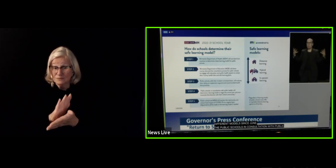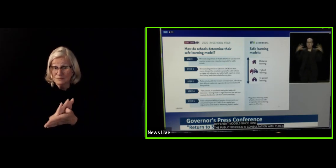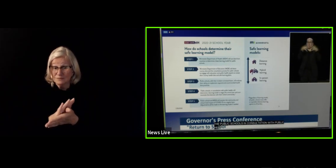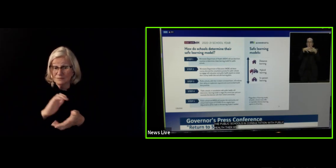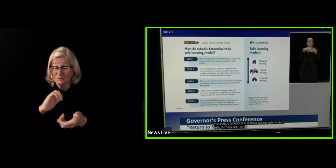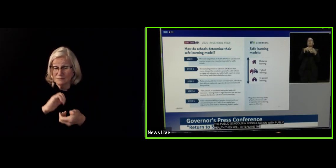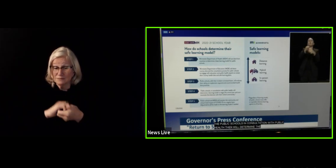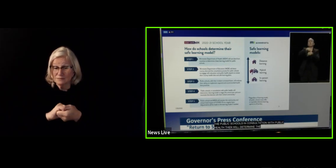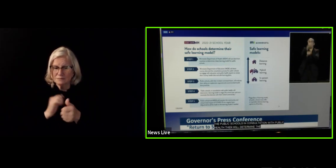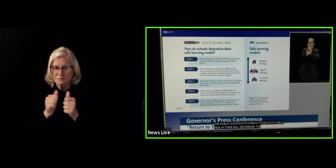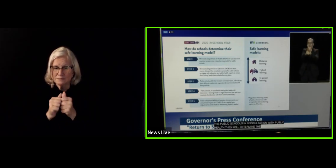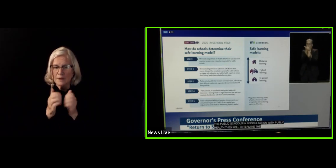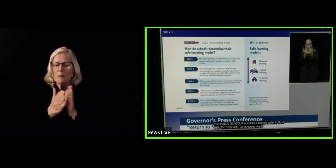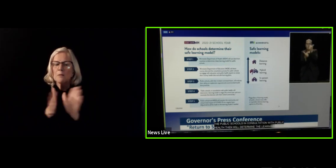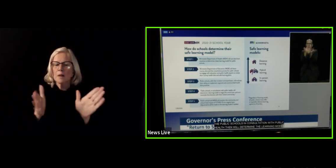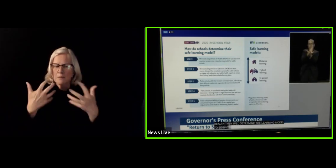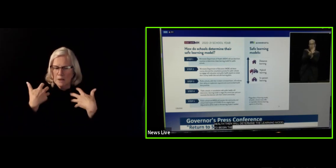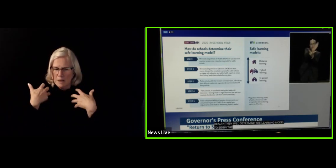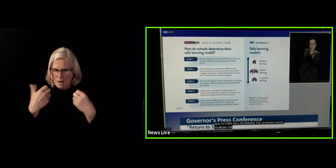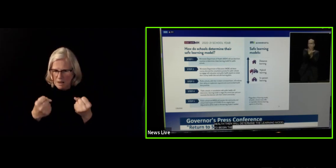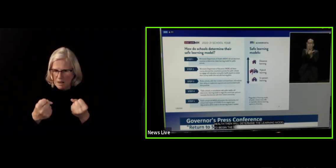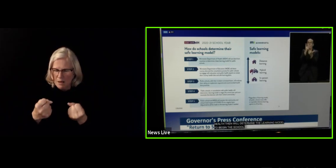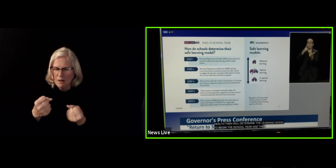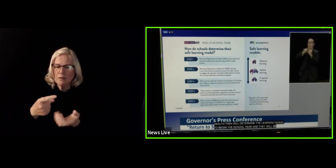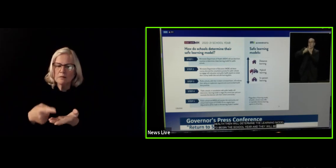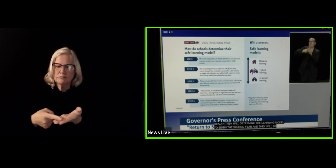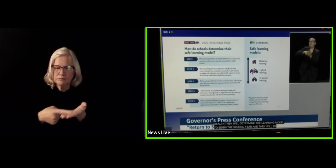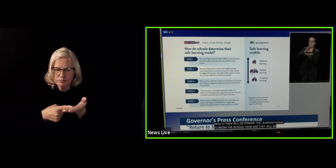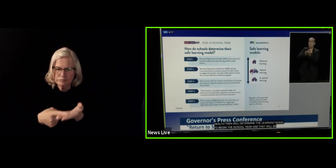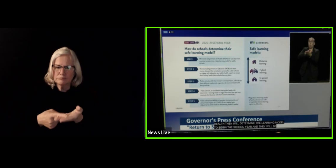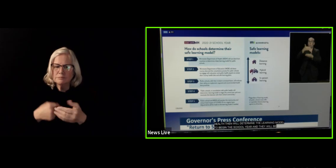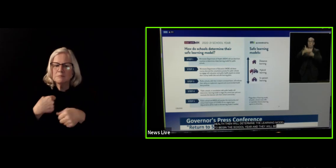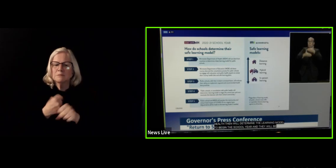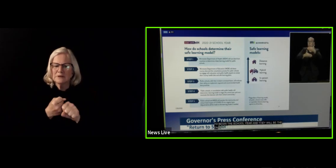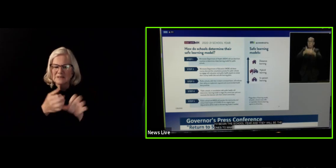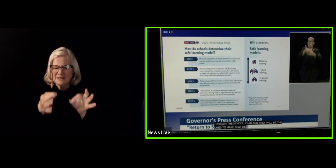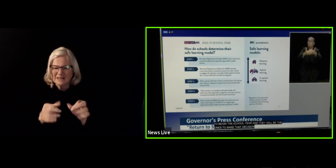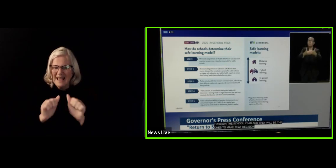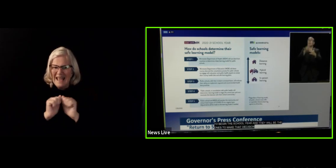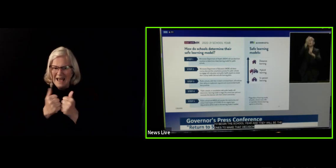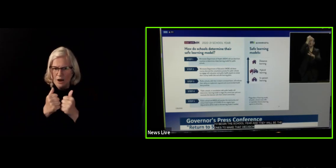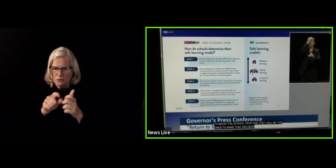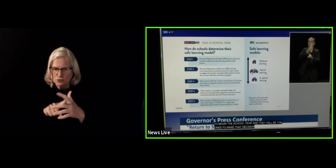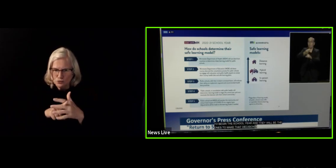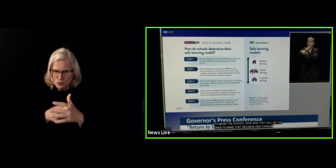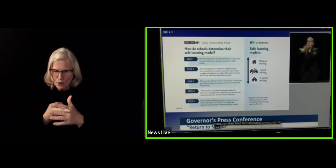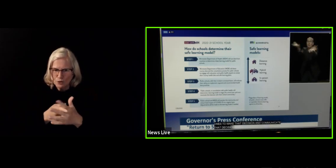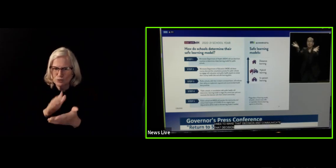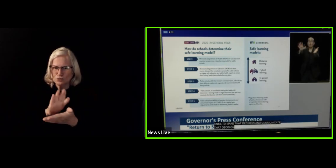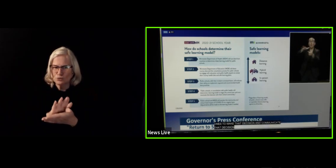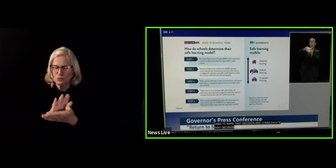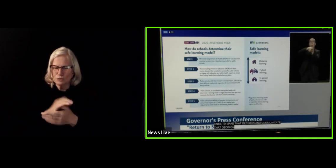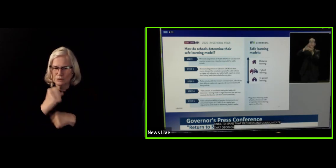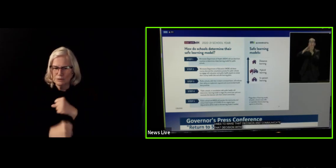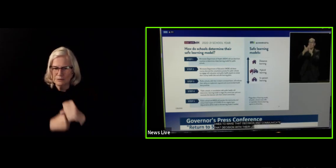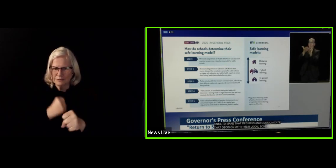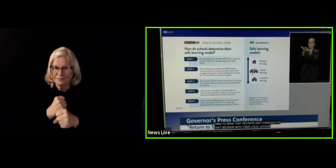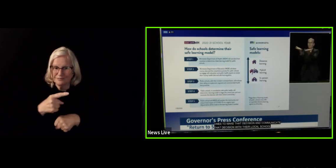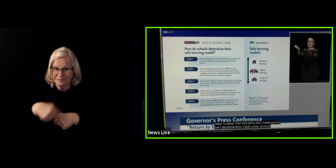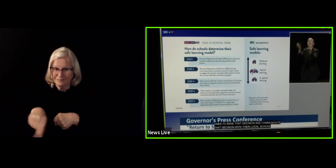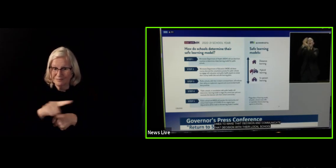year. And they will be the ones to make that decision and communicate that decision with their local school community. But as Lieutenant